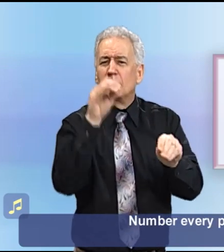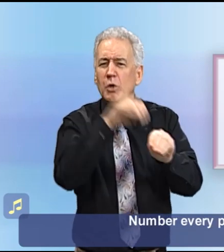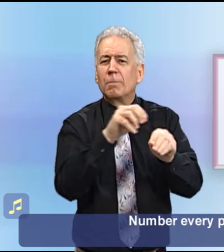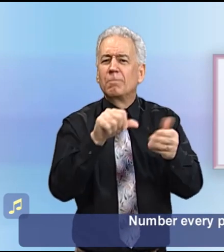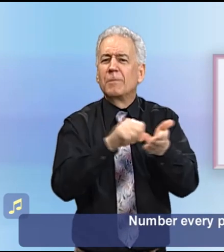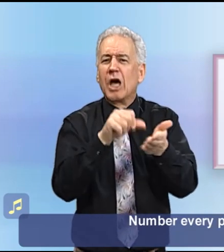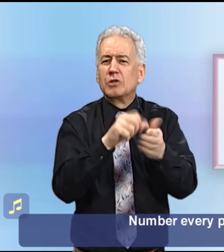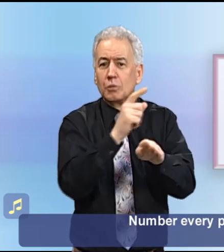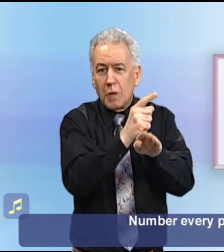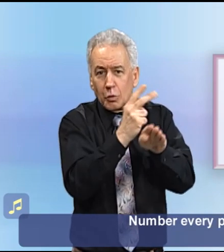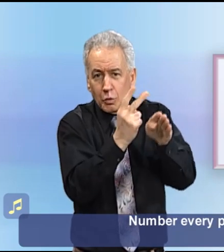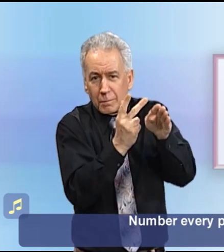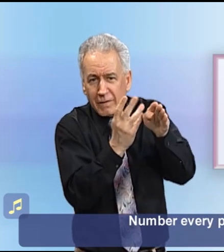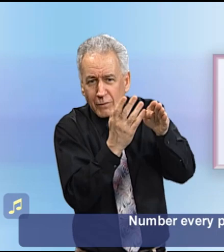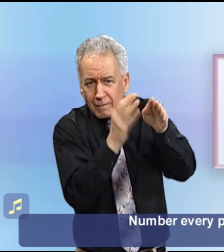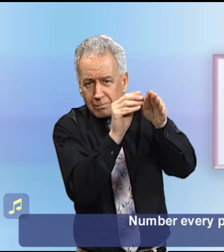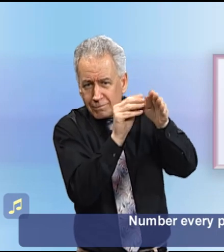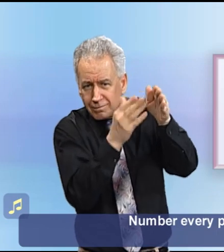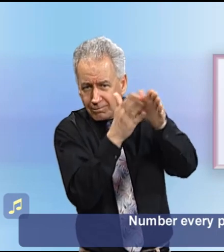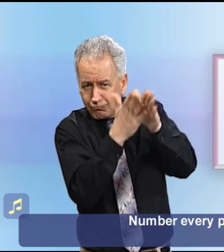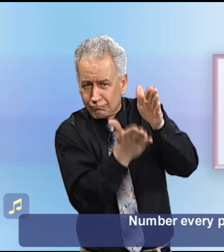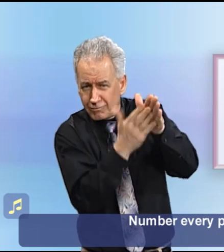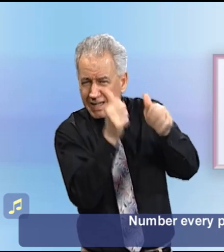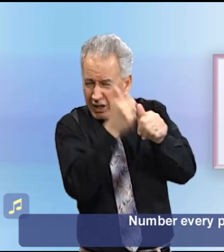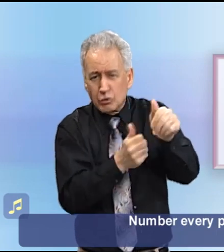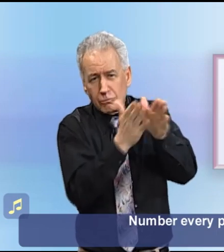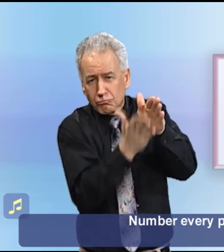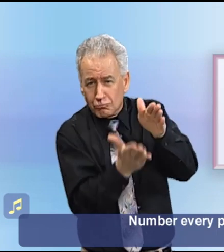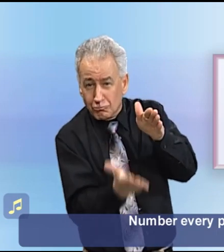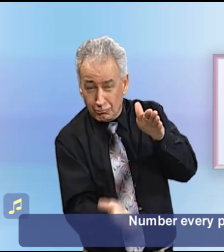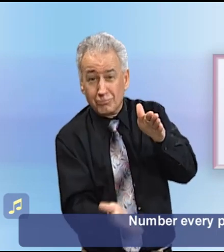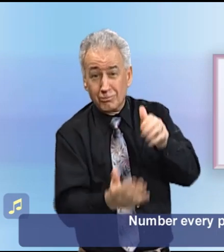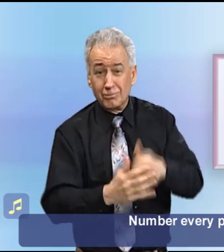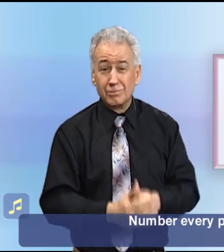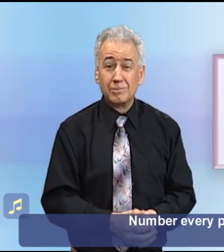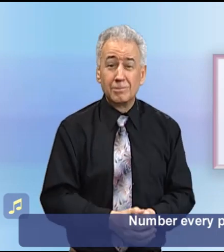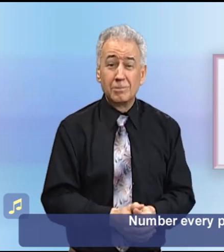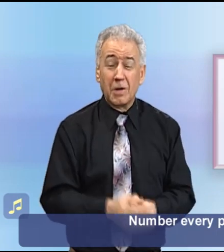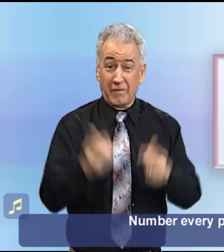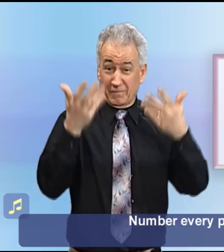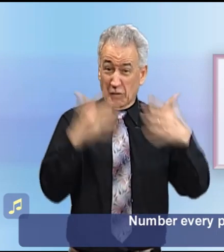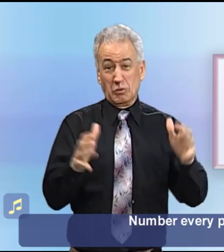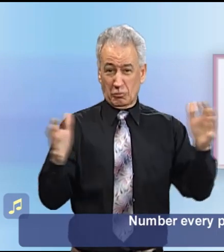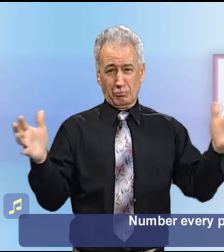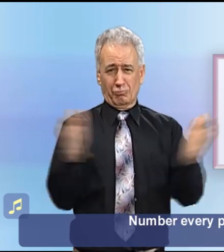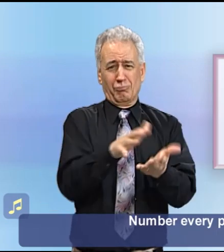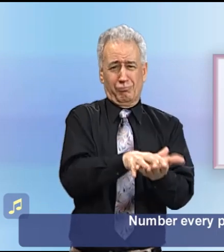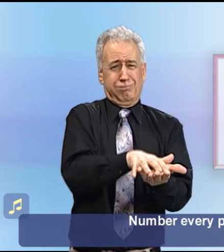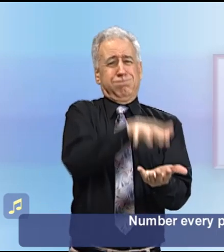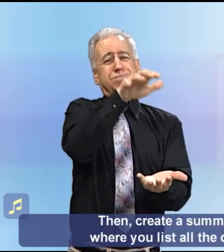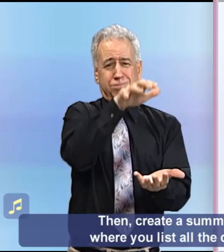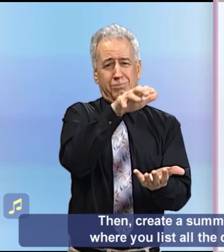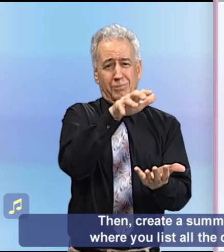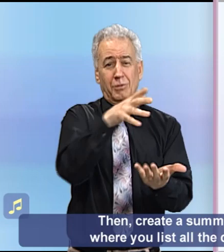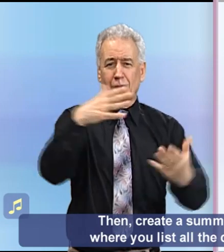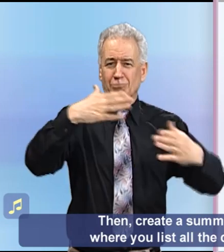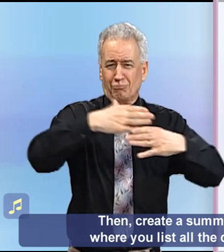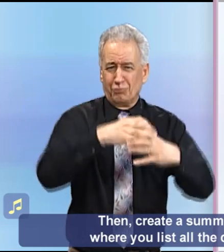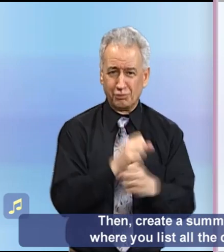then create a summary